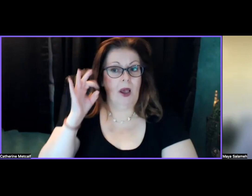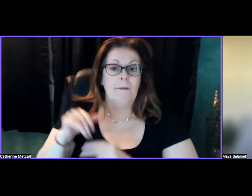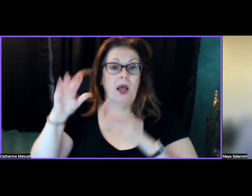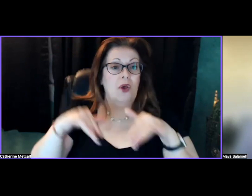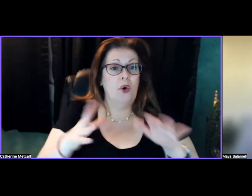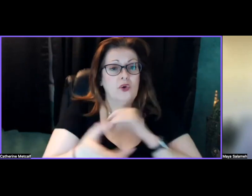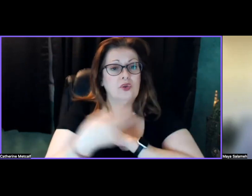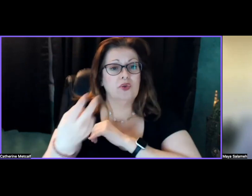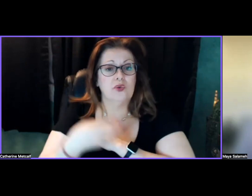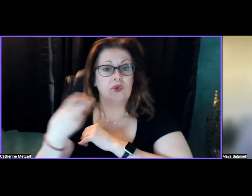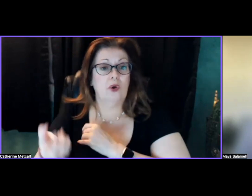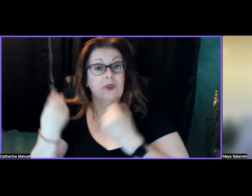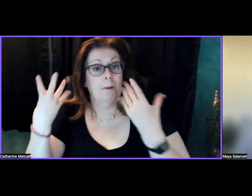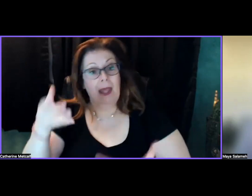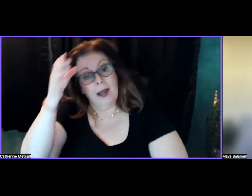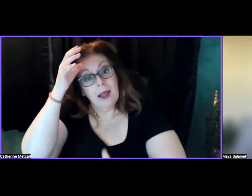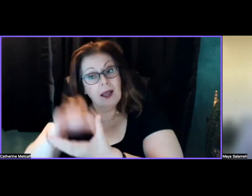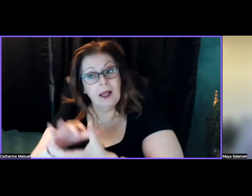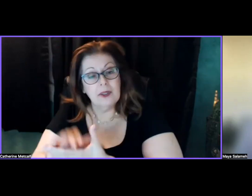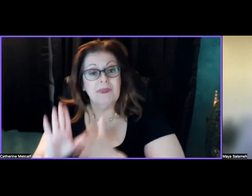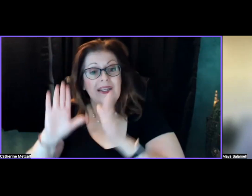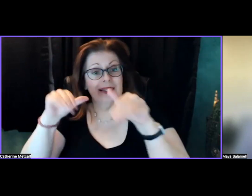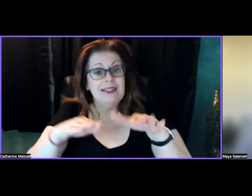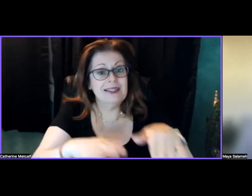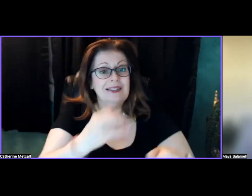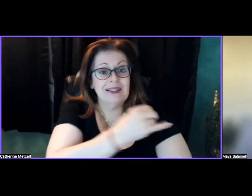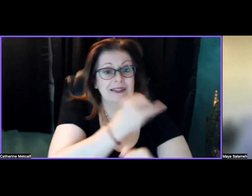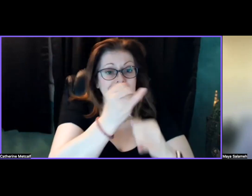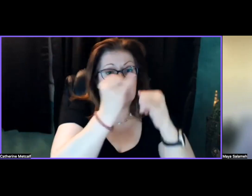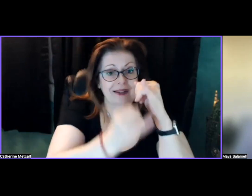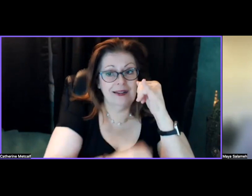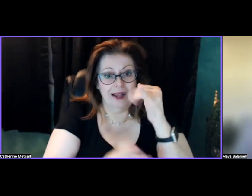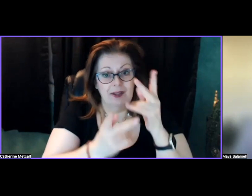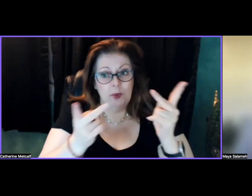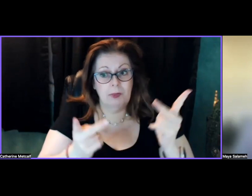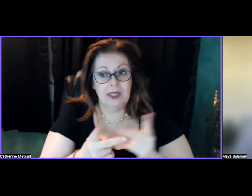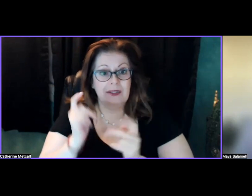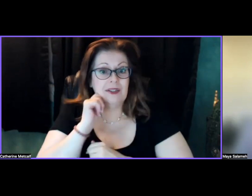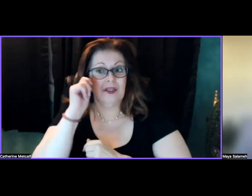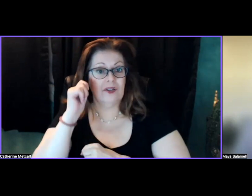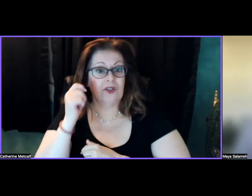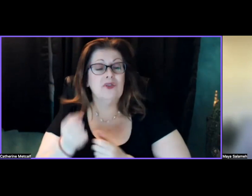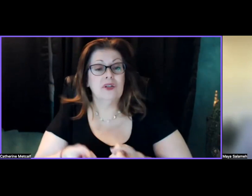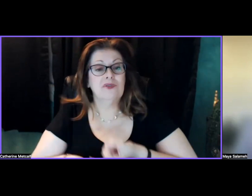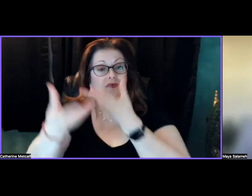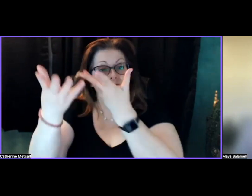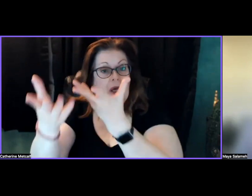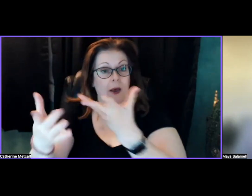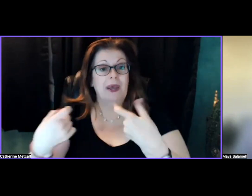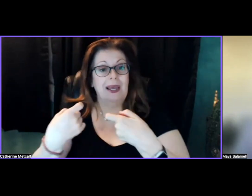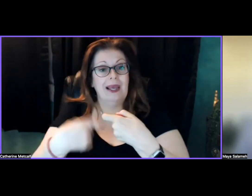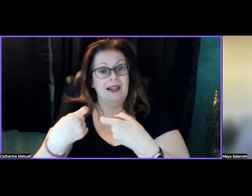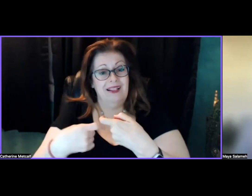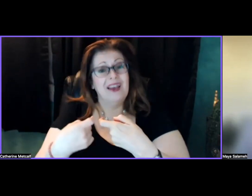many husbands. The sea is the last wife, and teenagers dump electronics in her lap.